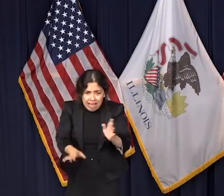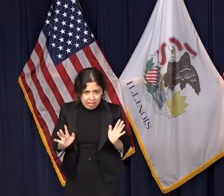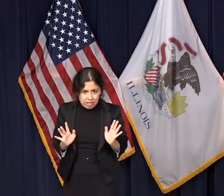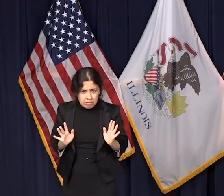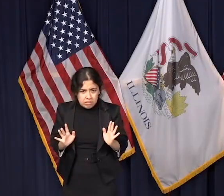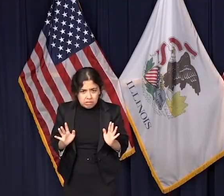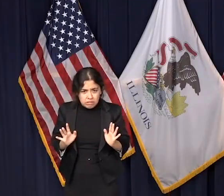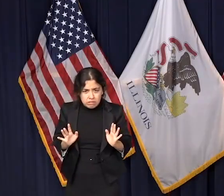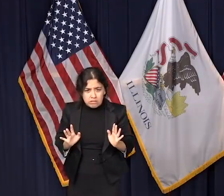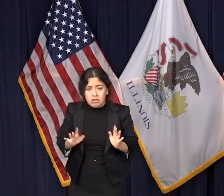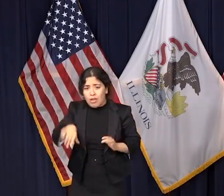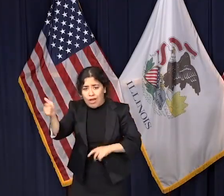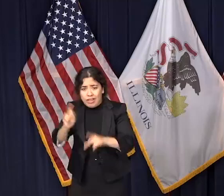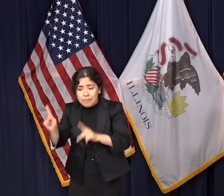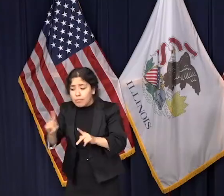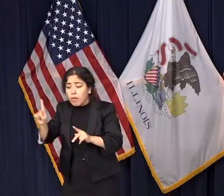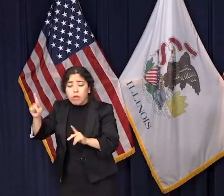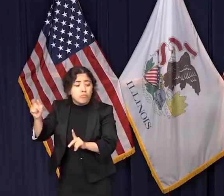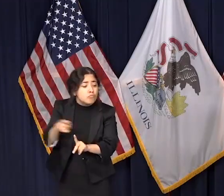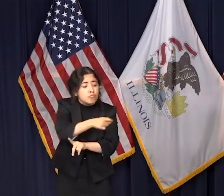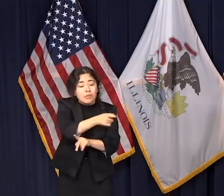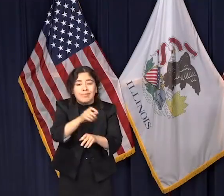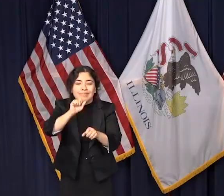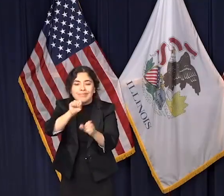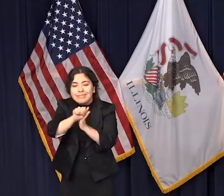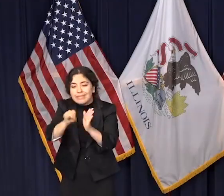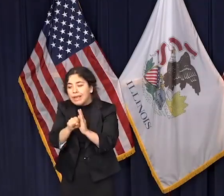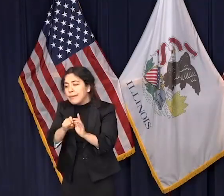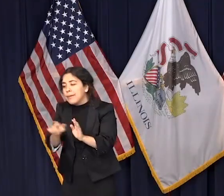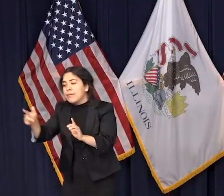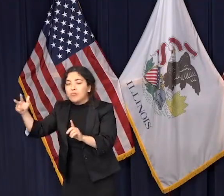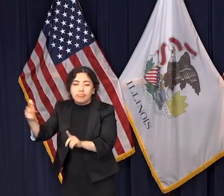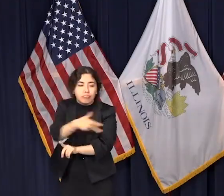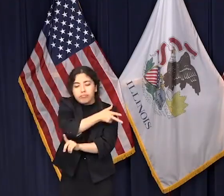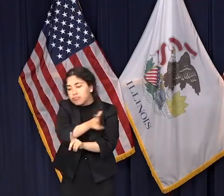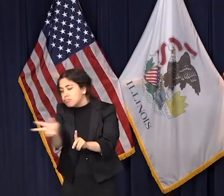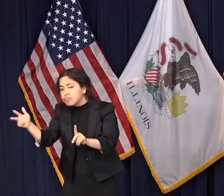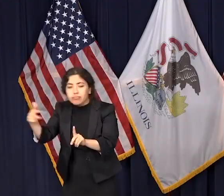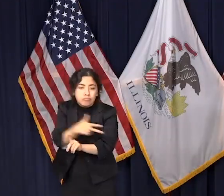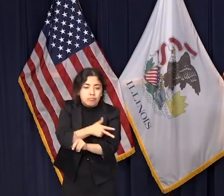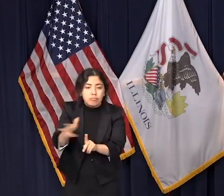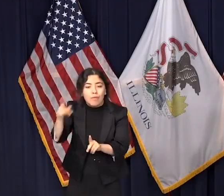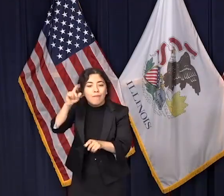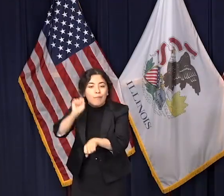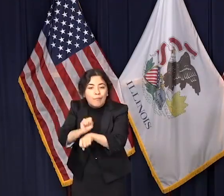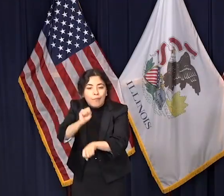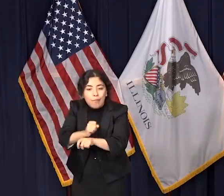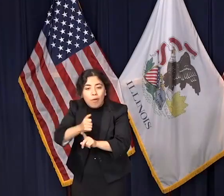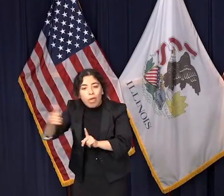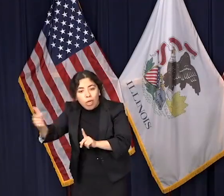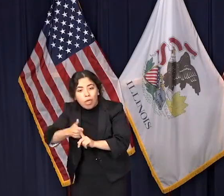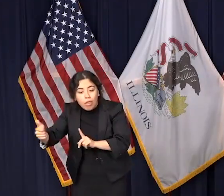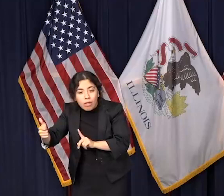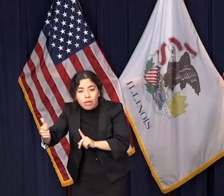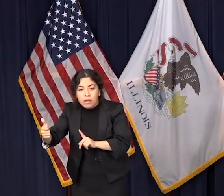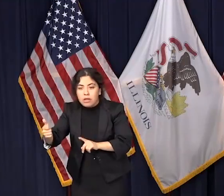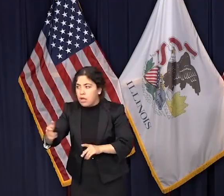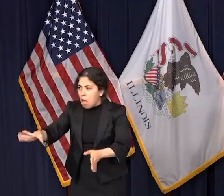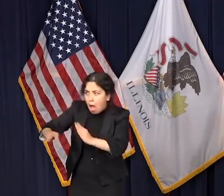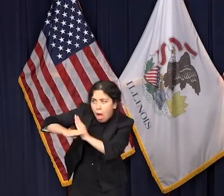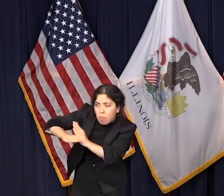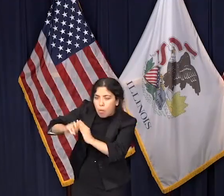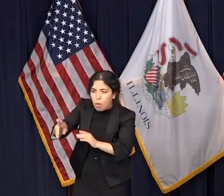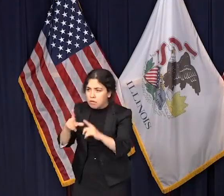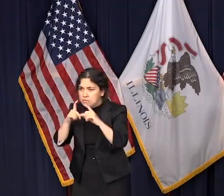who's following all the mitigations that we've asked, you know, wear a mask, wash your hands, all the things that we've asked them to do. They're not gathering in